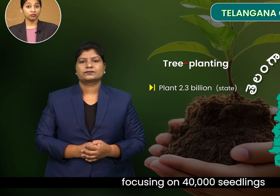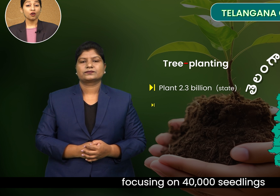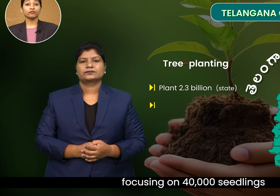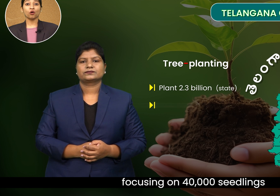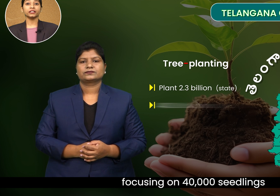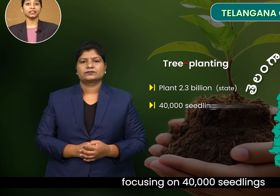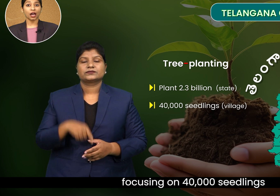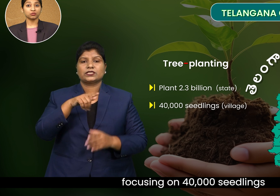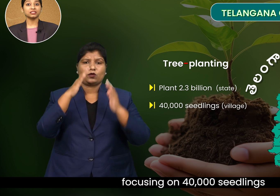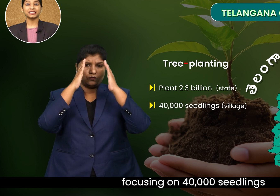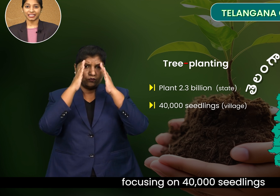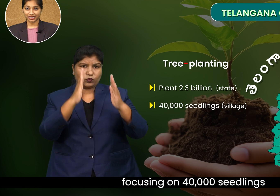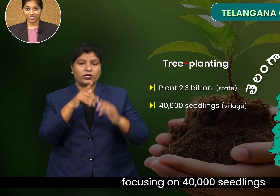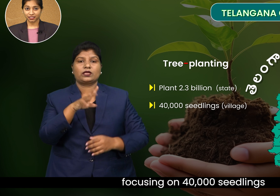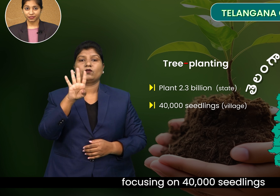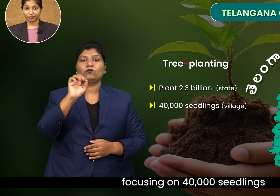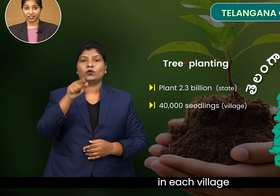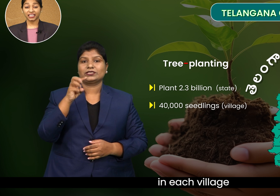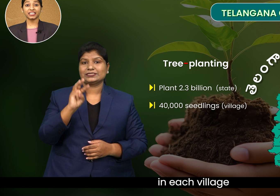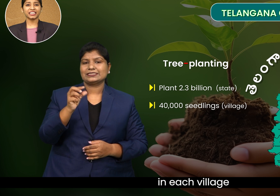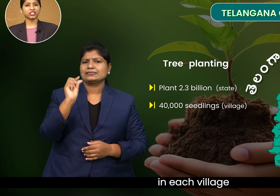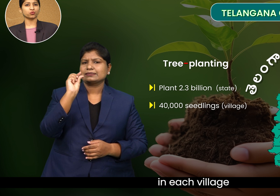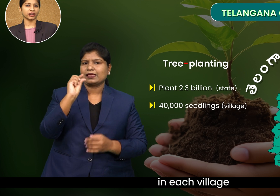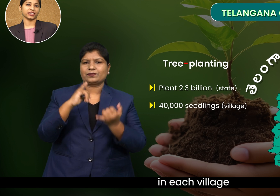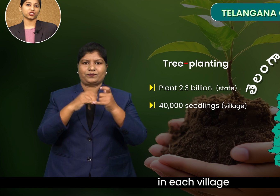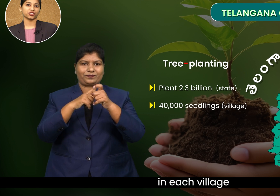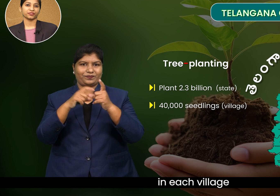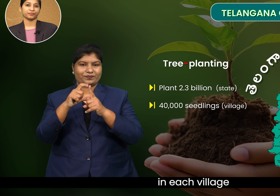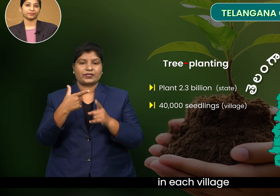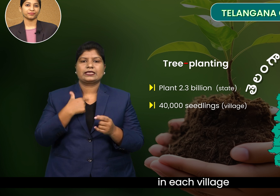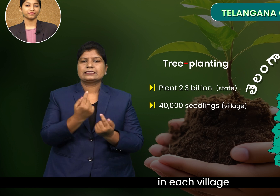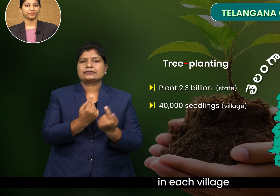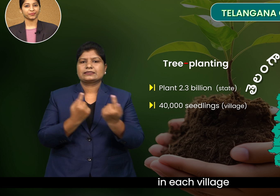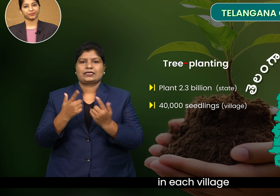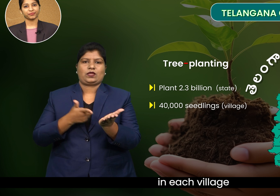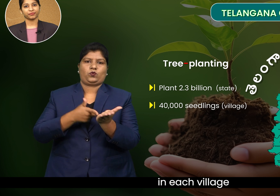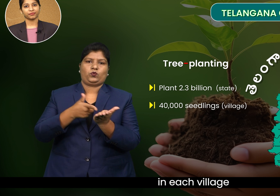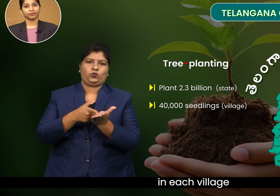Focusing on 40,000 seedlings in each village